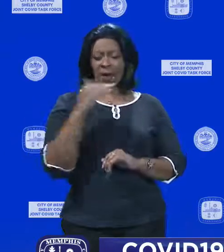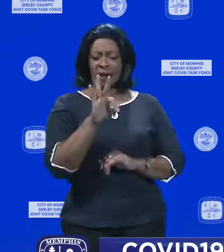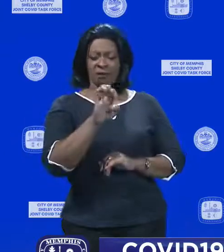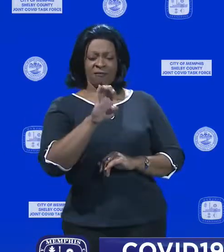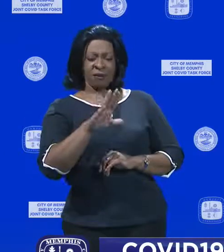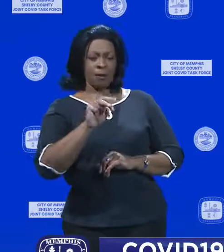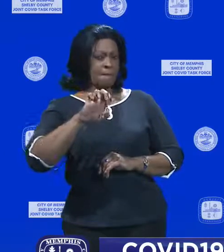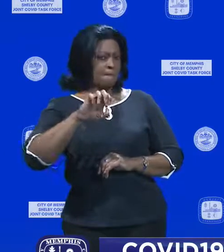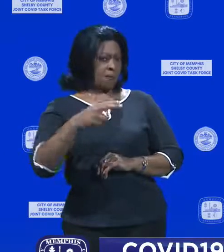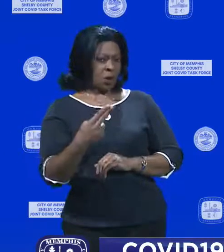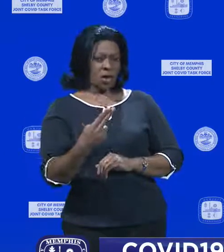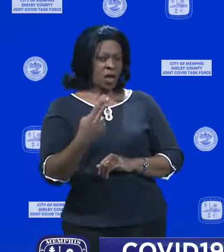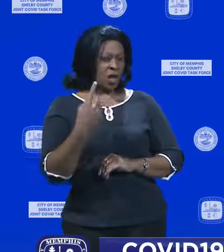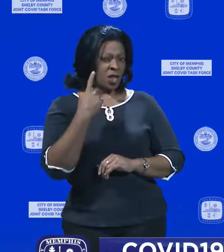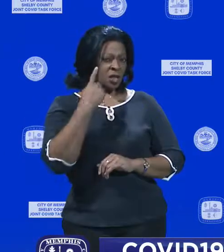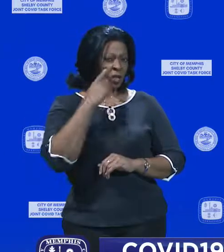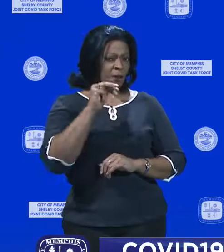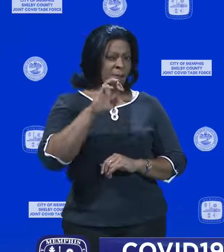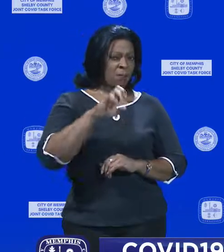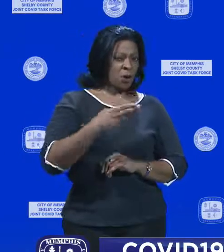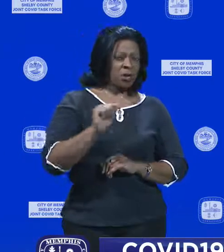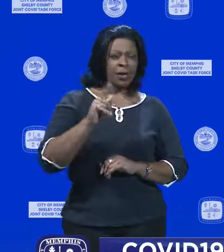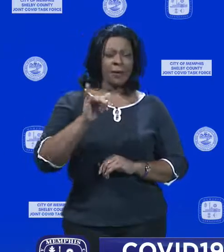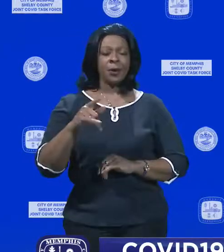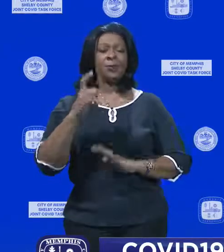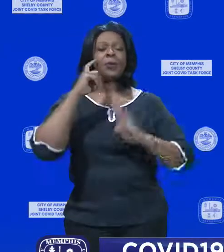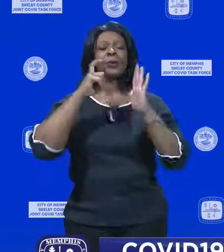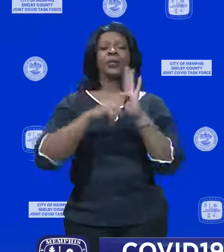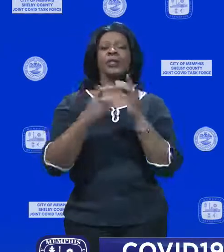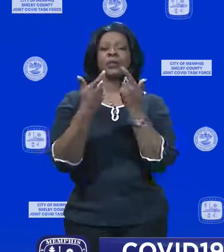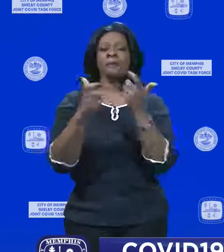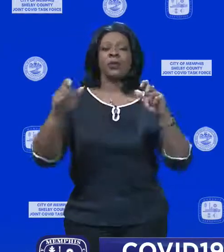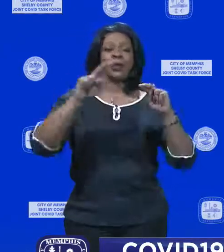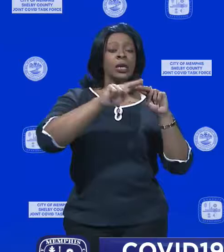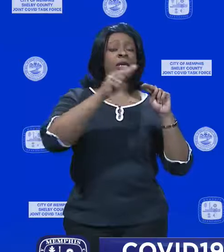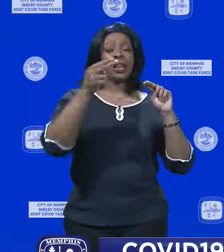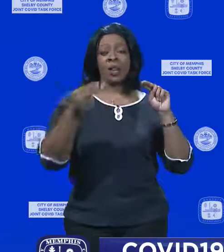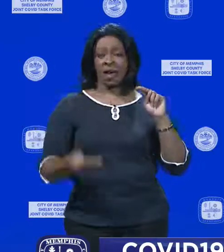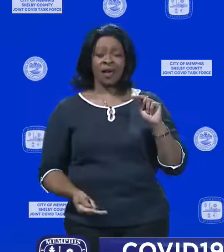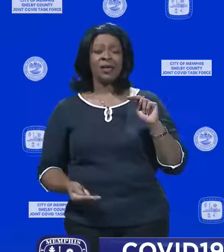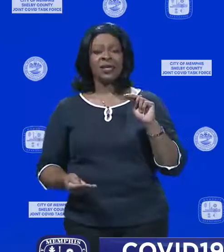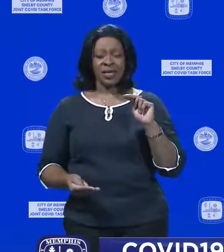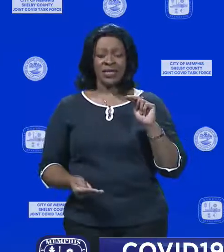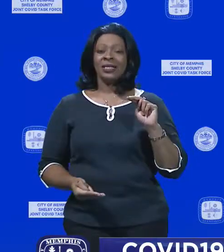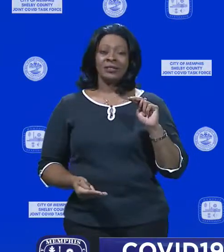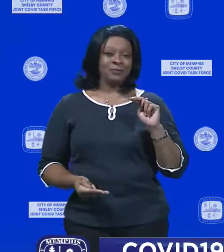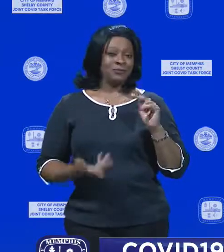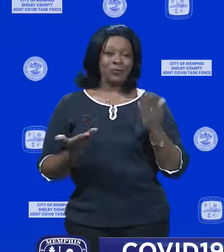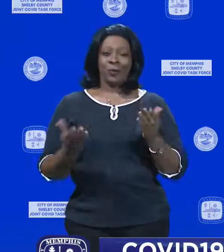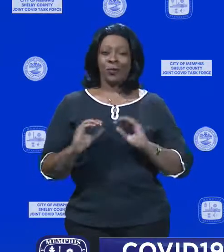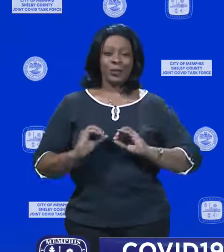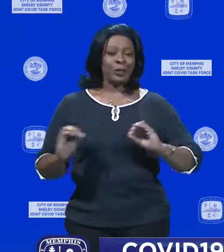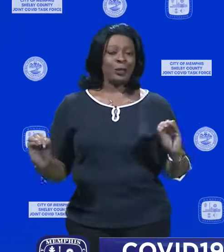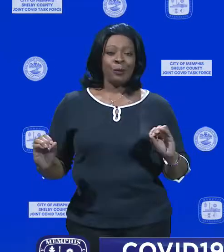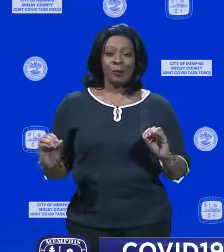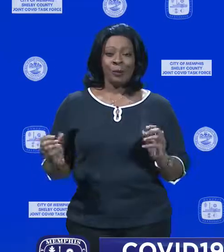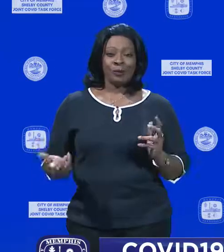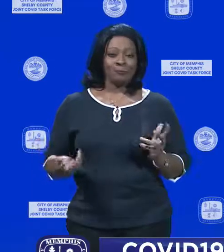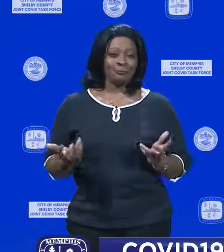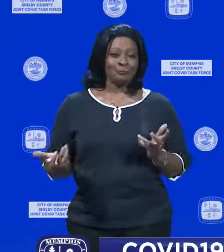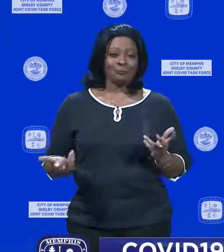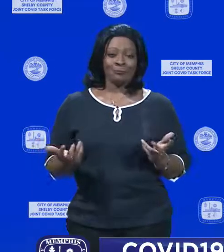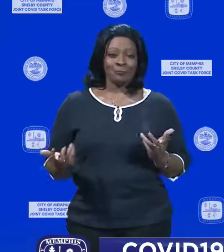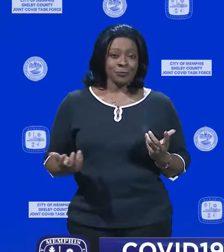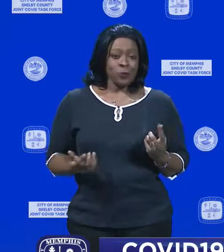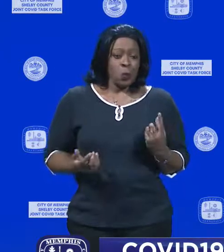February, March, I guess it was March and April, when we saw the dramatic decline, there really was no,